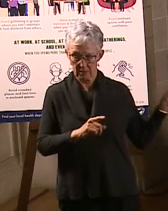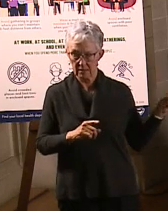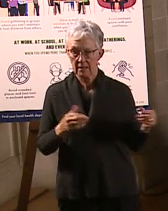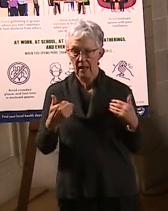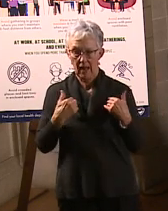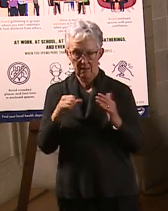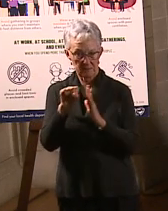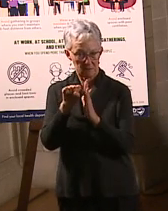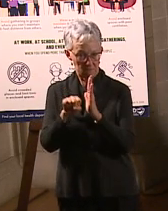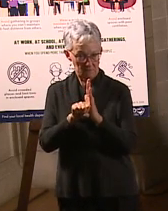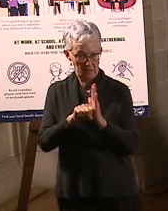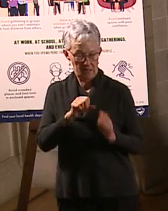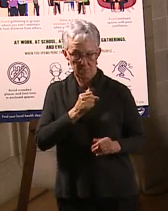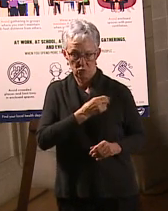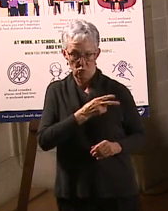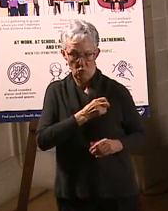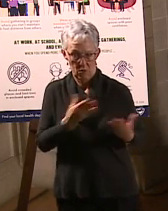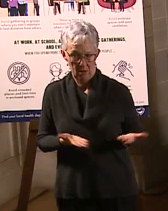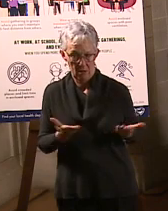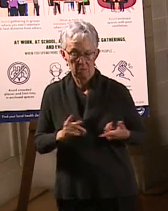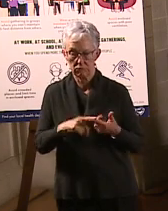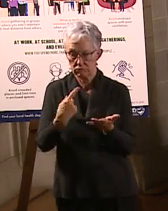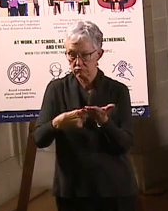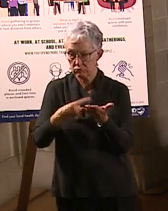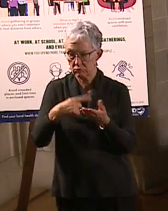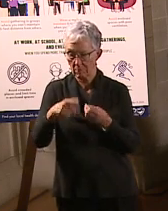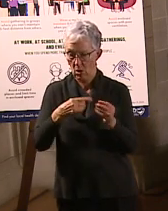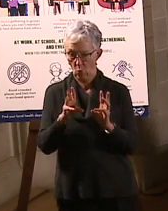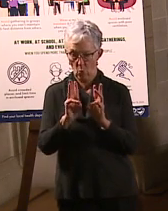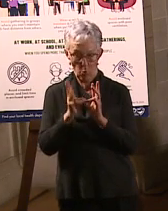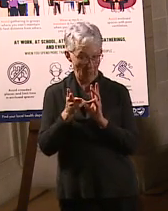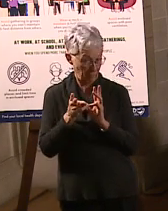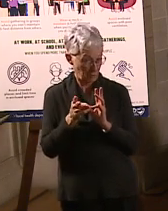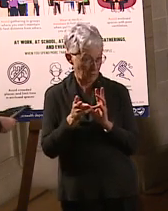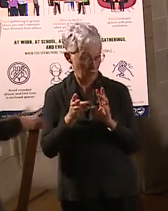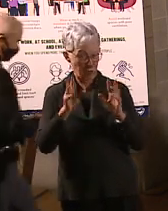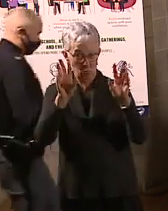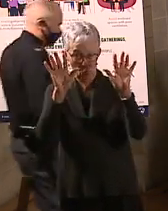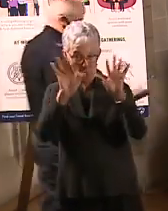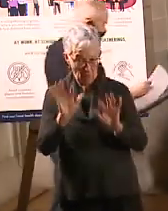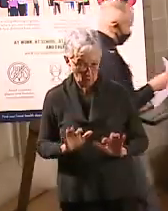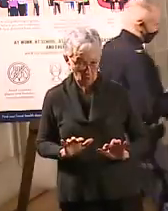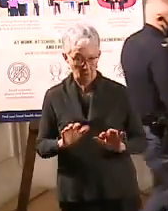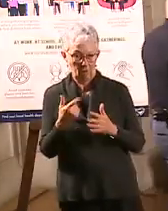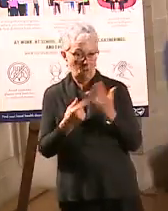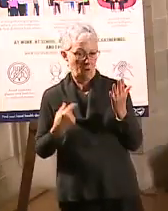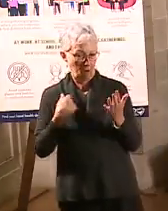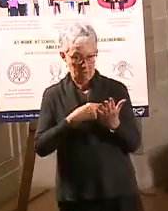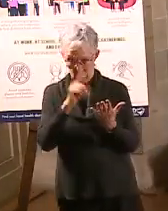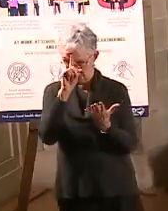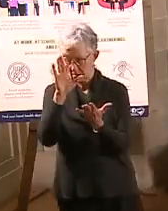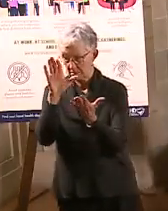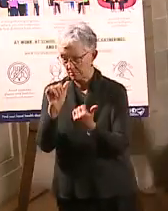about the weather and whatever we should expect. So, Colonel, will you please come up and give us a few words, please?